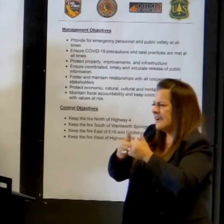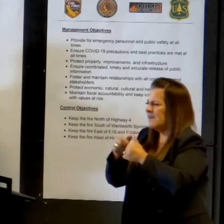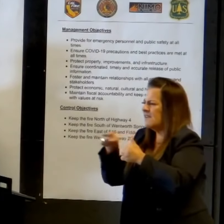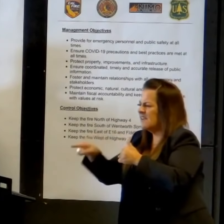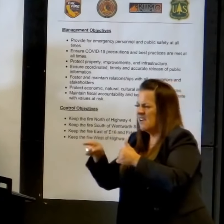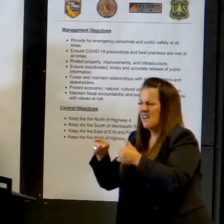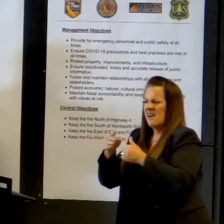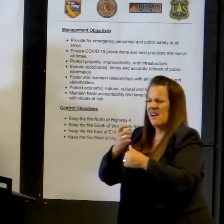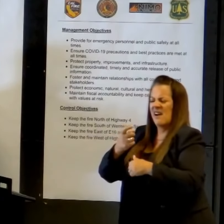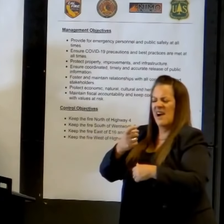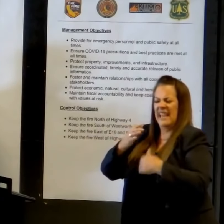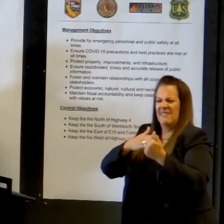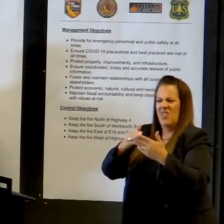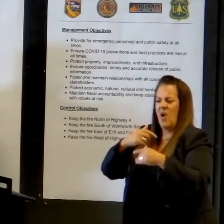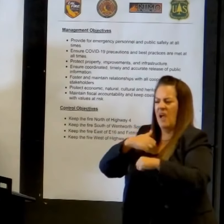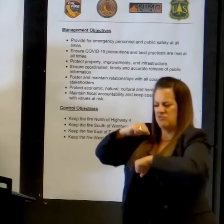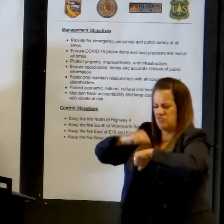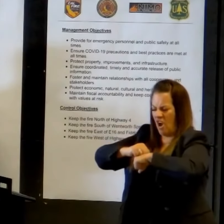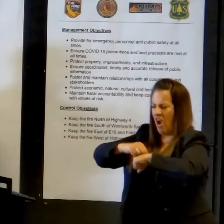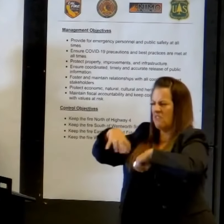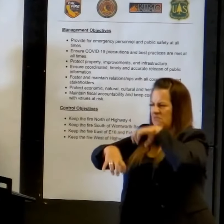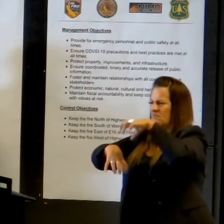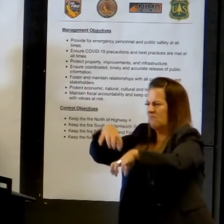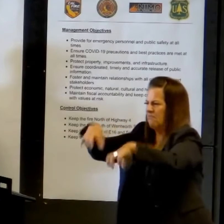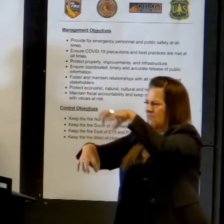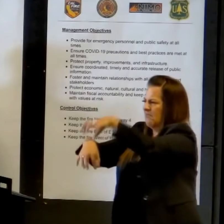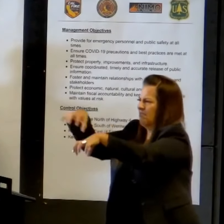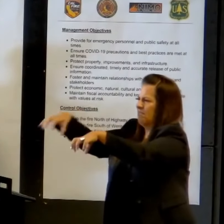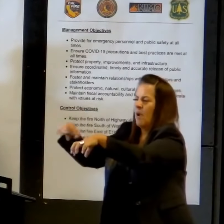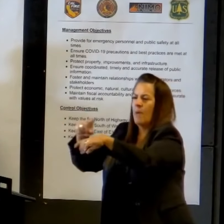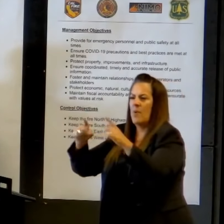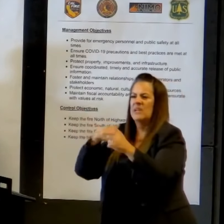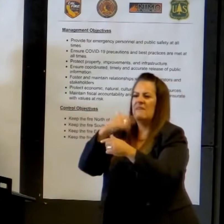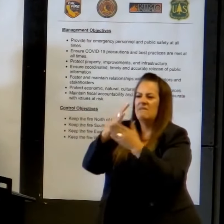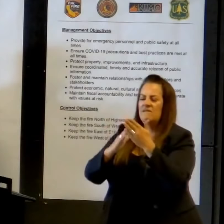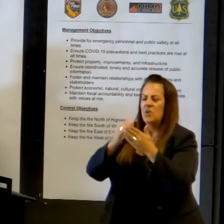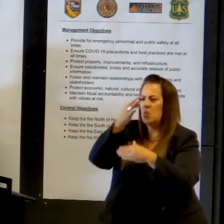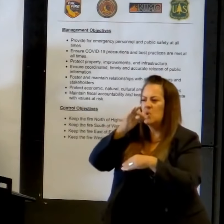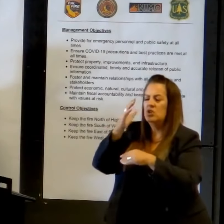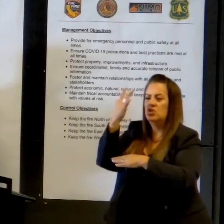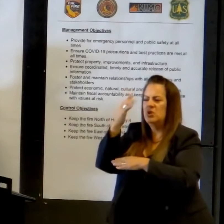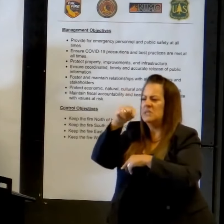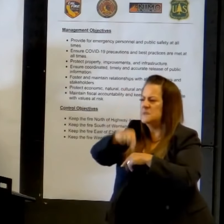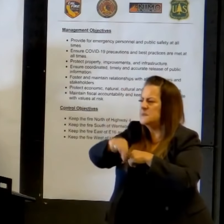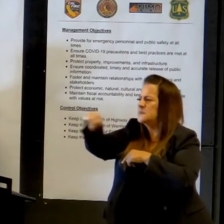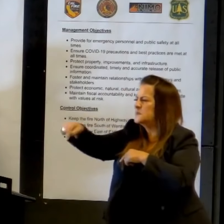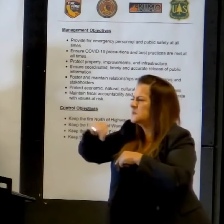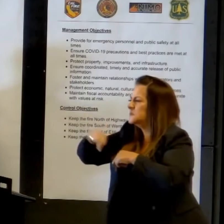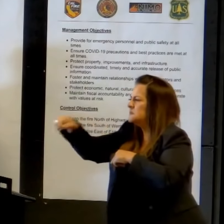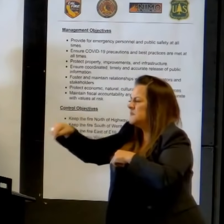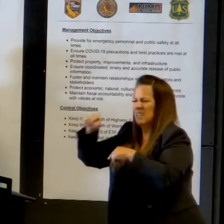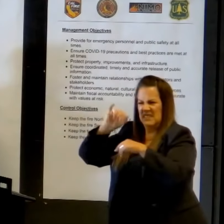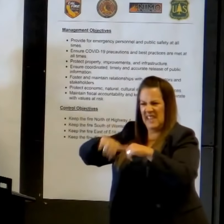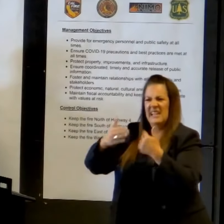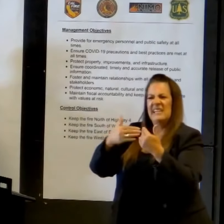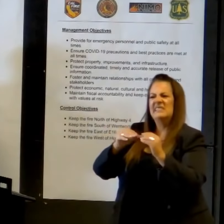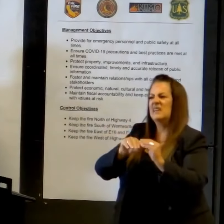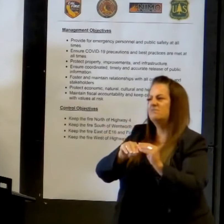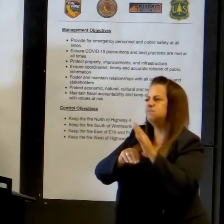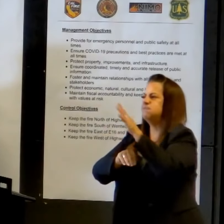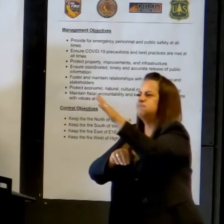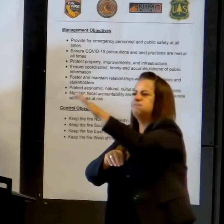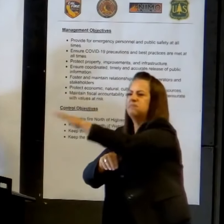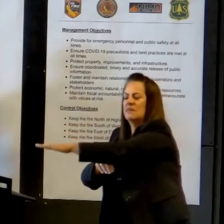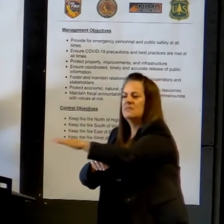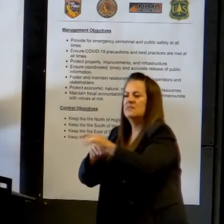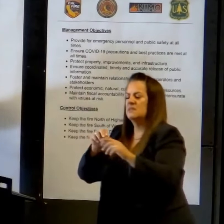through the rocks? Well, that's what it's doing, is it's one tree torches, throws a bunch of embers, it lands in another receptive fuel bed, torches out another tree,